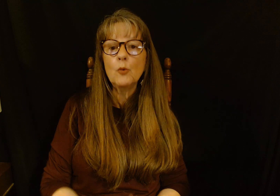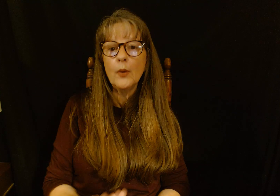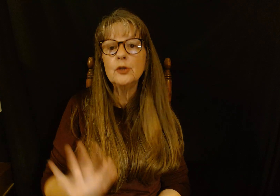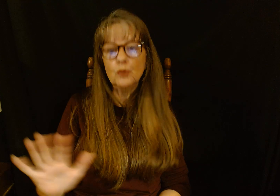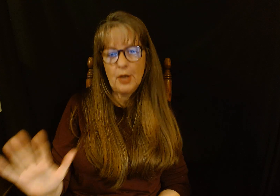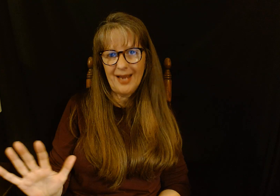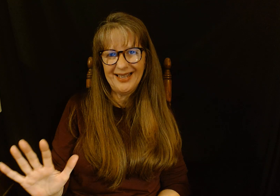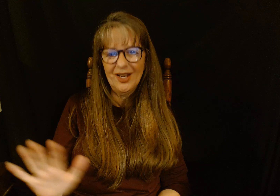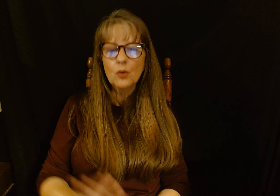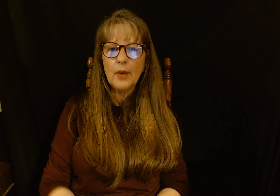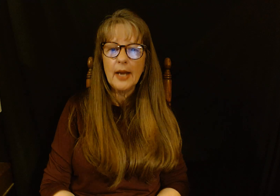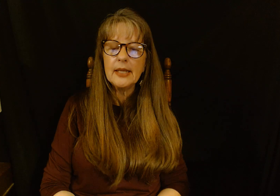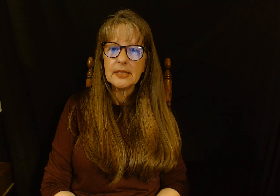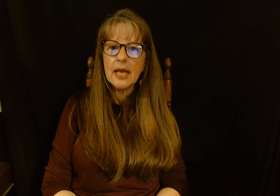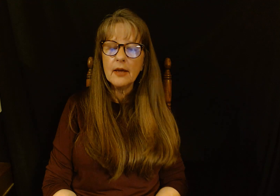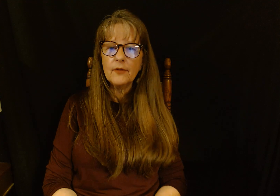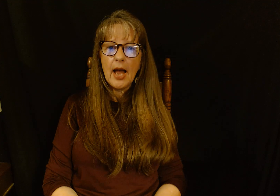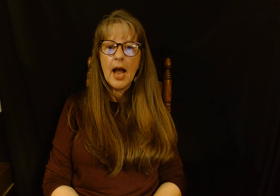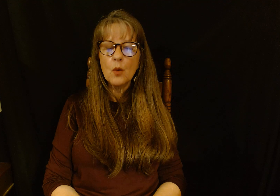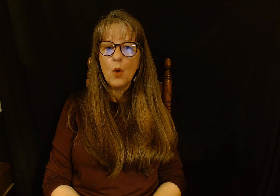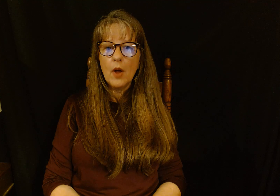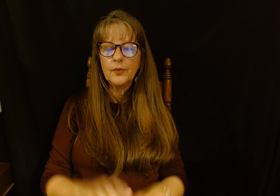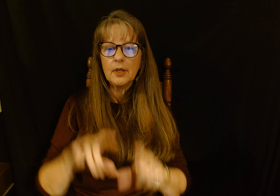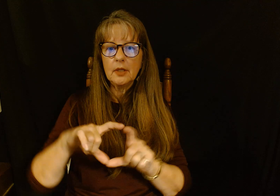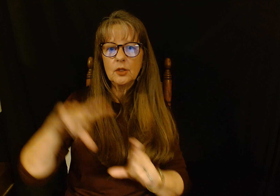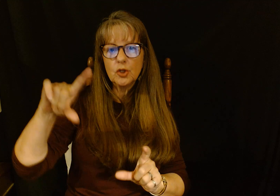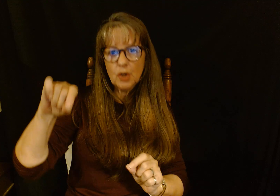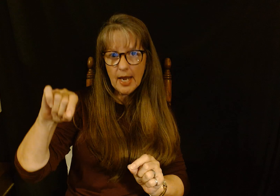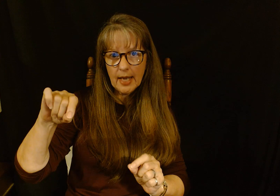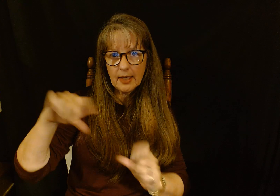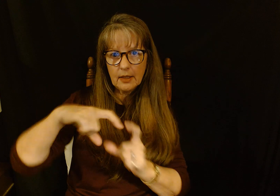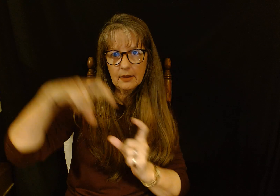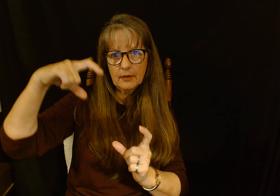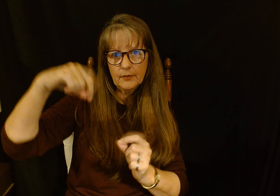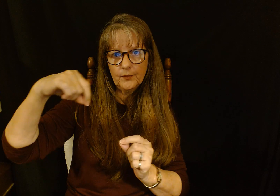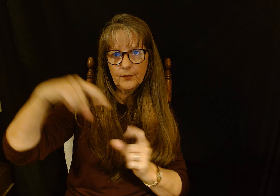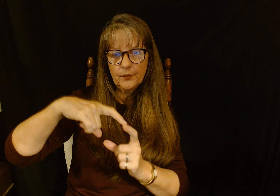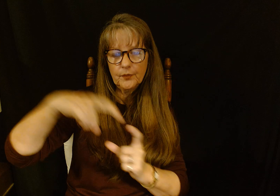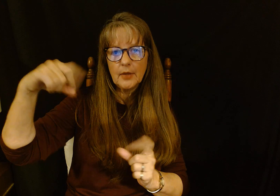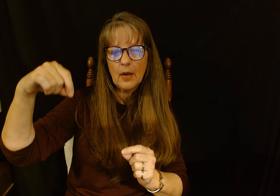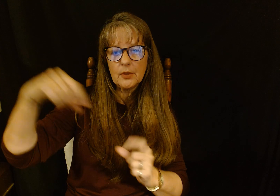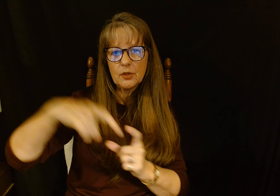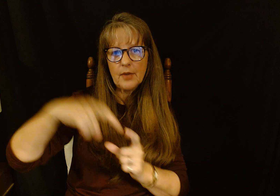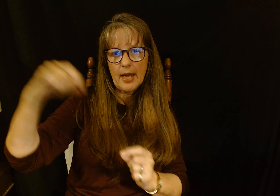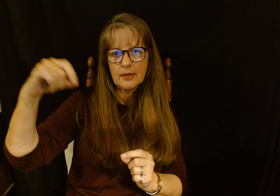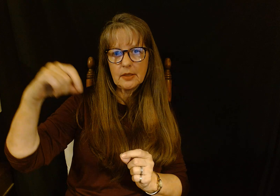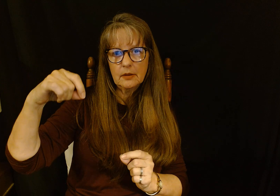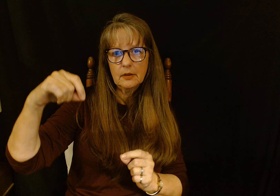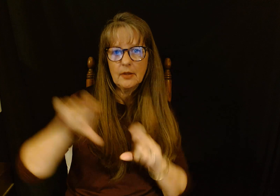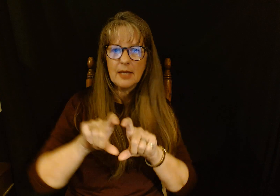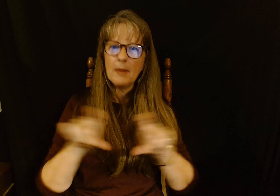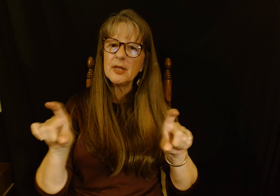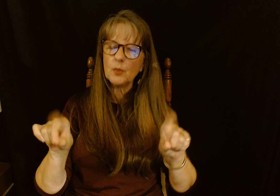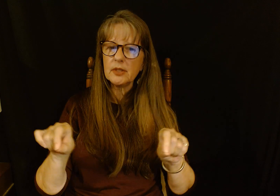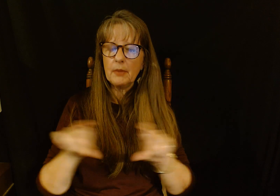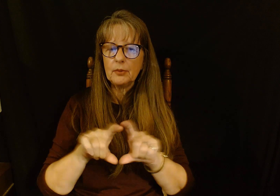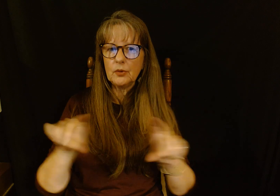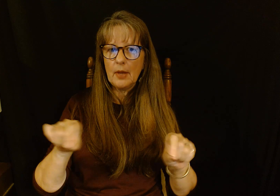to check, right? Instead of I want the check, and I would do that. Maybe that's why some people do that, because